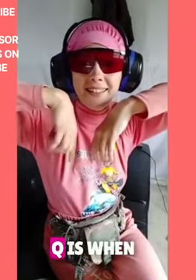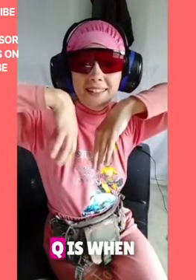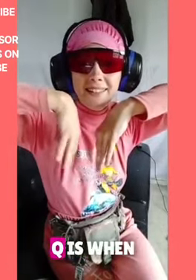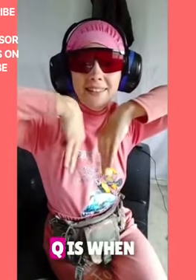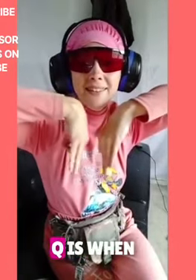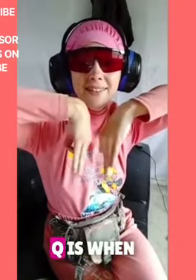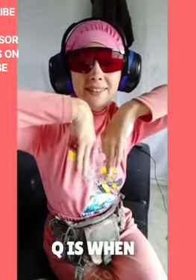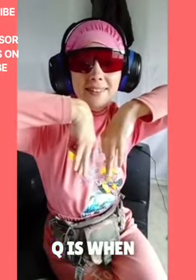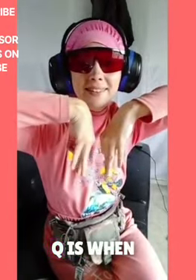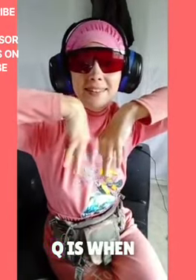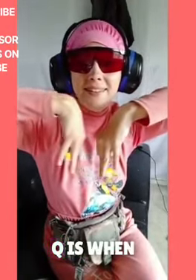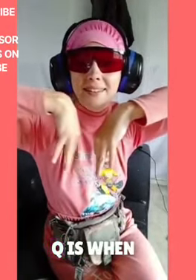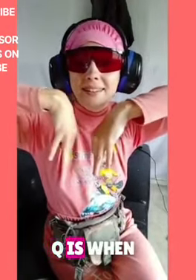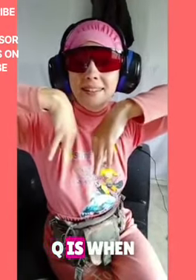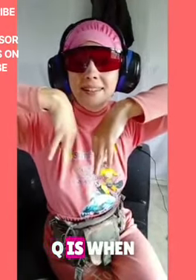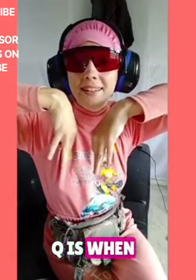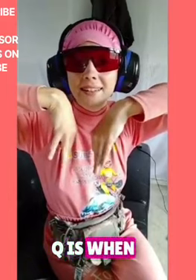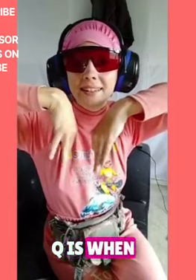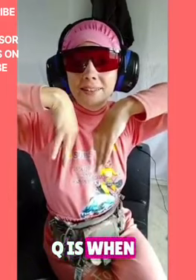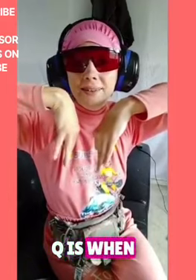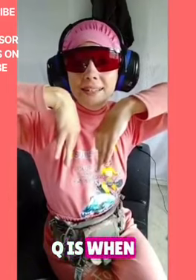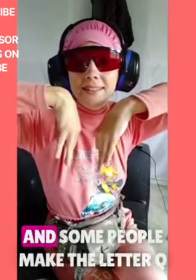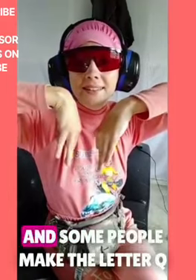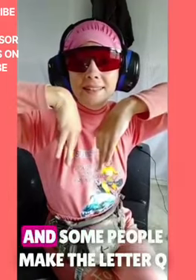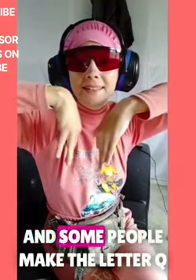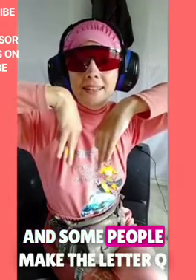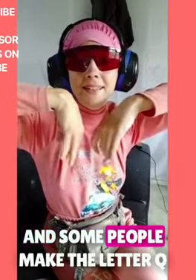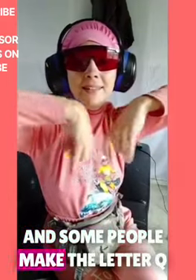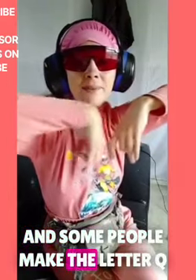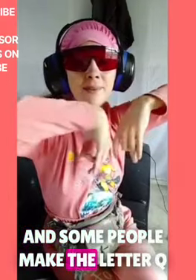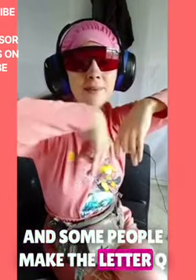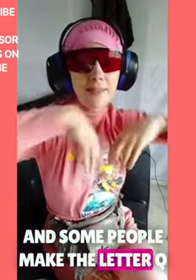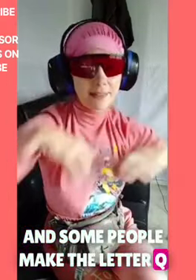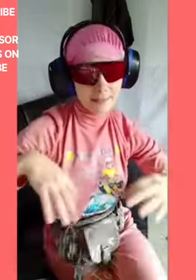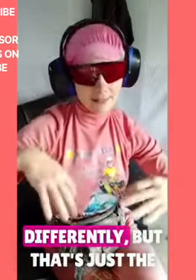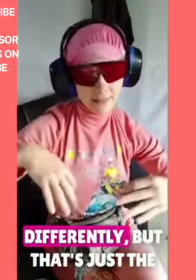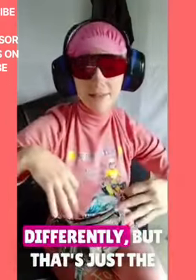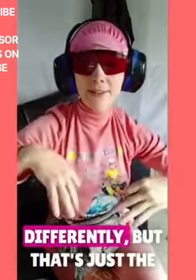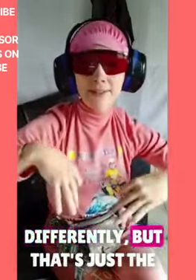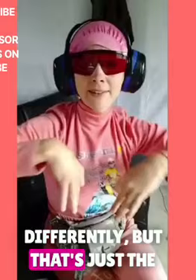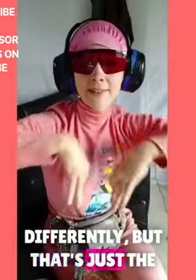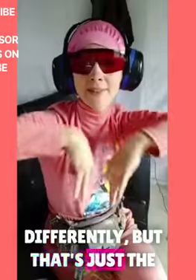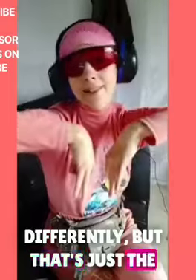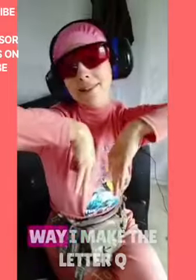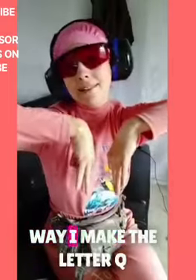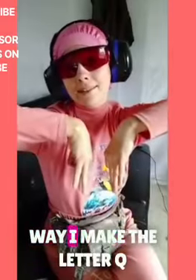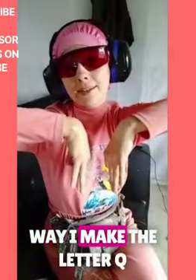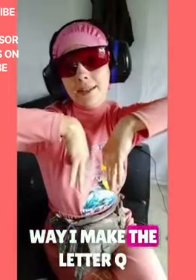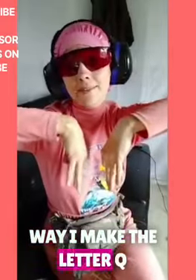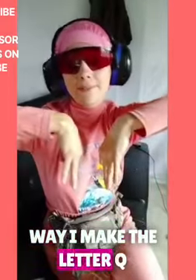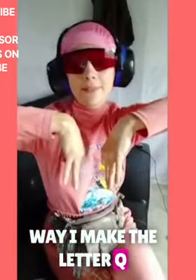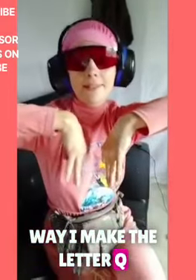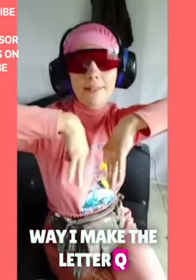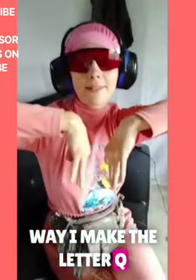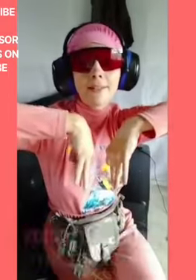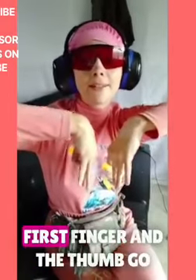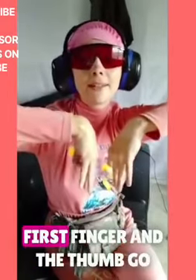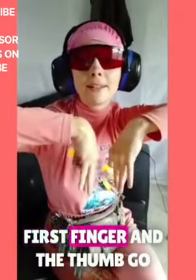Q is when, and some people make the letter Q differently, but this is the way I make the letter Q. First finger